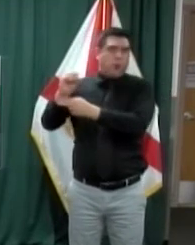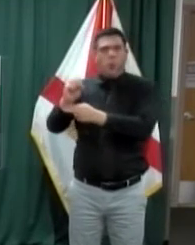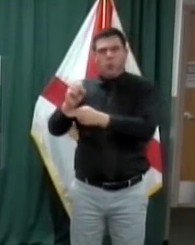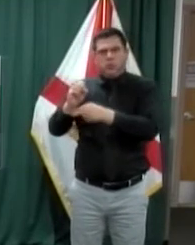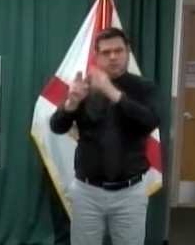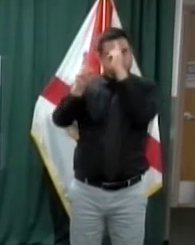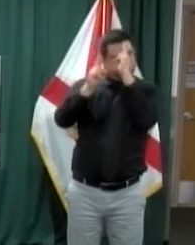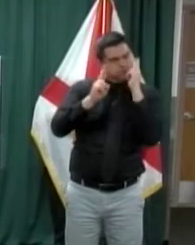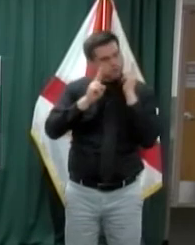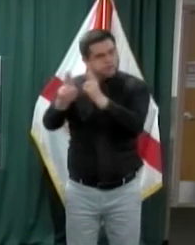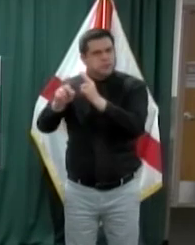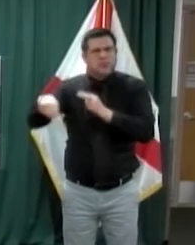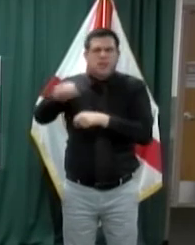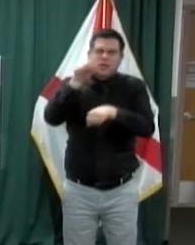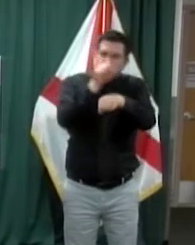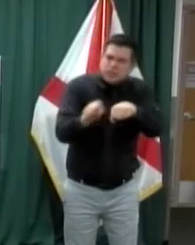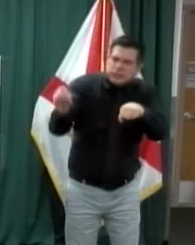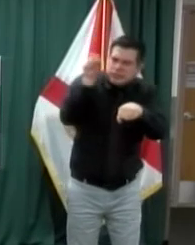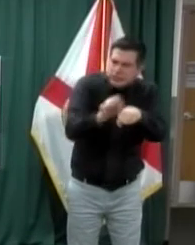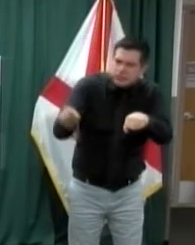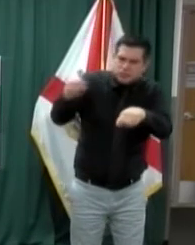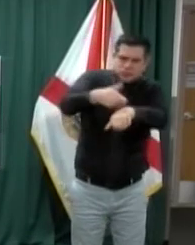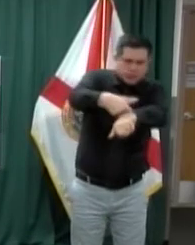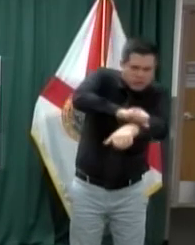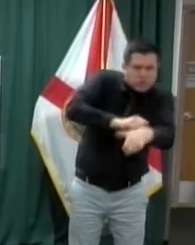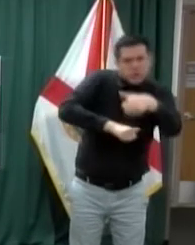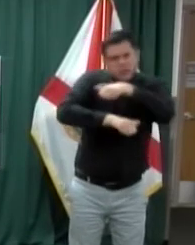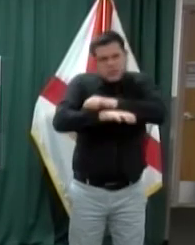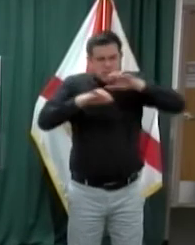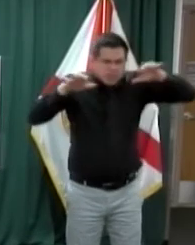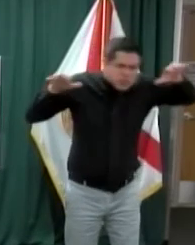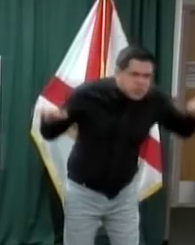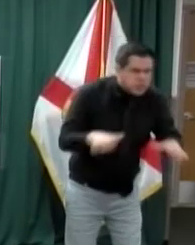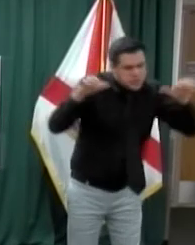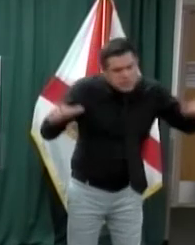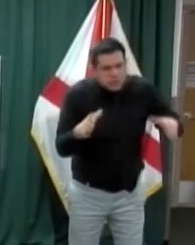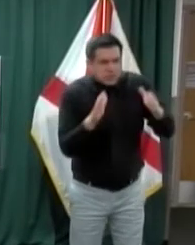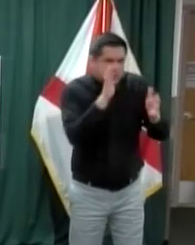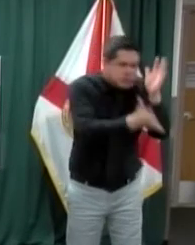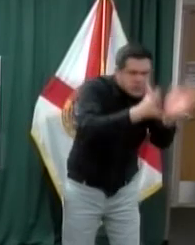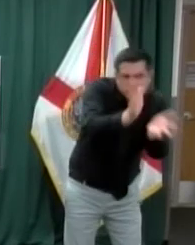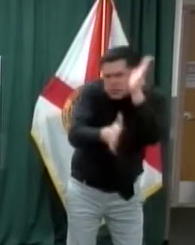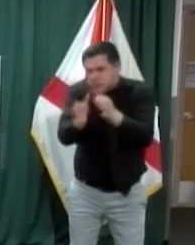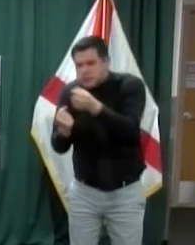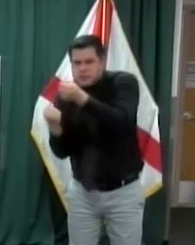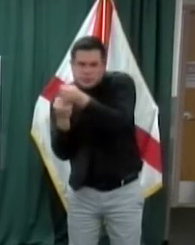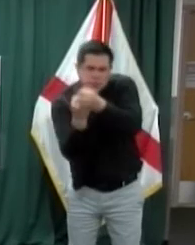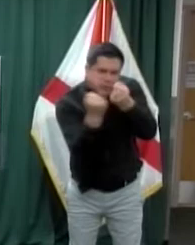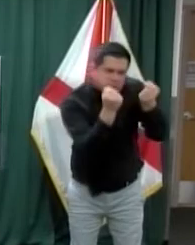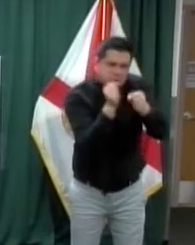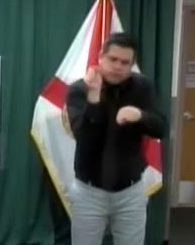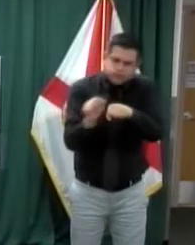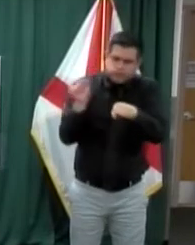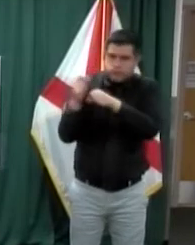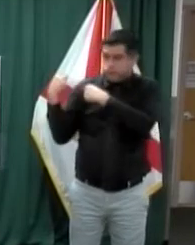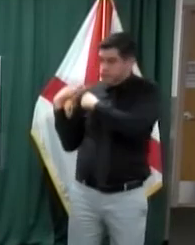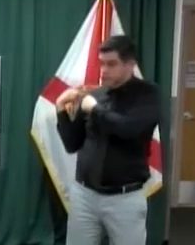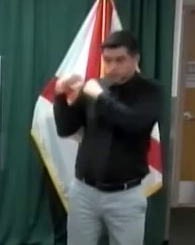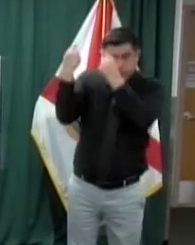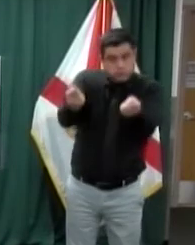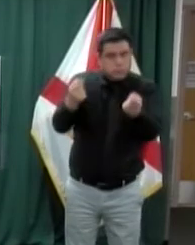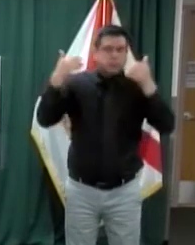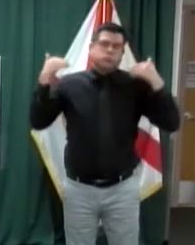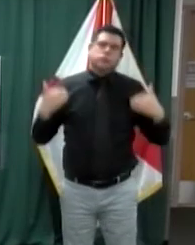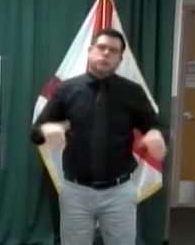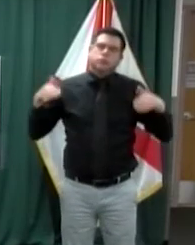the things that need to be done to make sure that our county continues to run as good as it possibly can. I know a lot of people